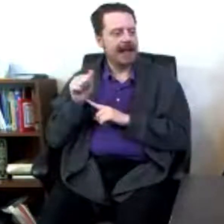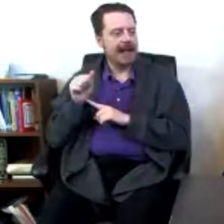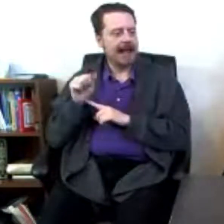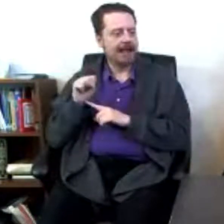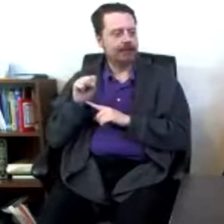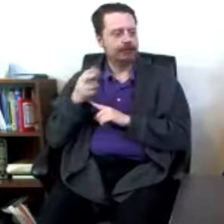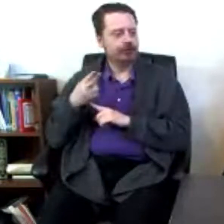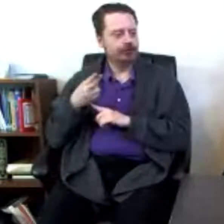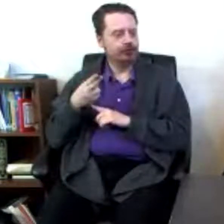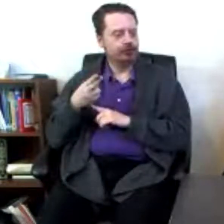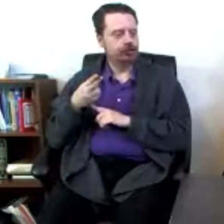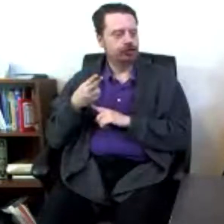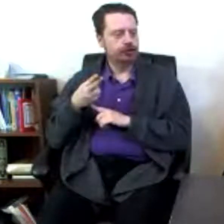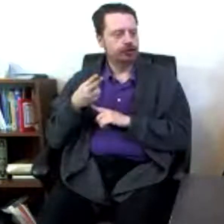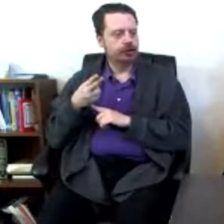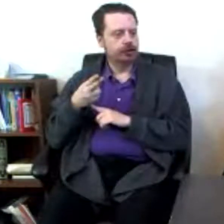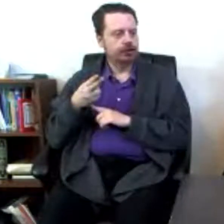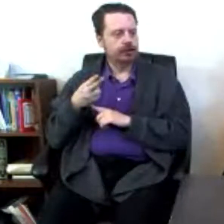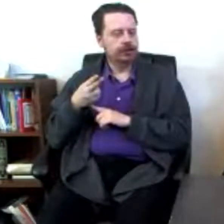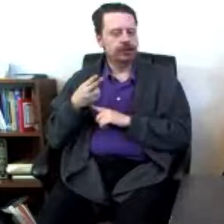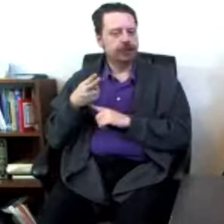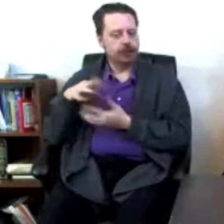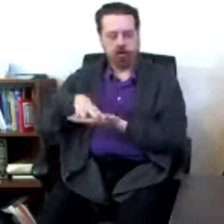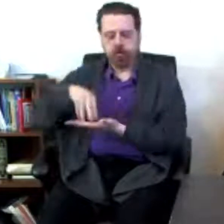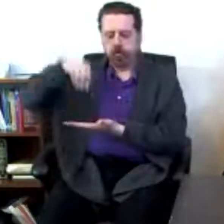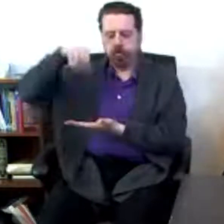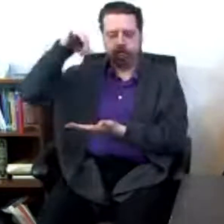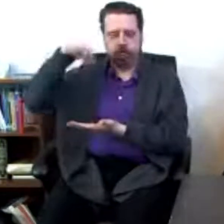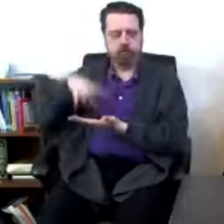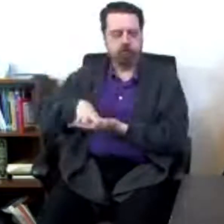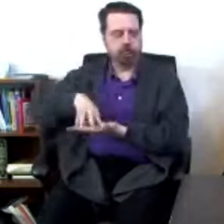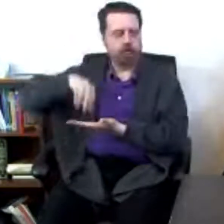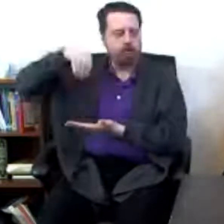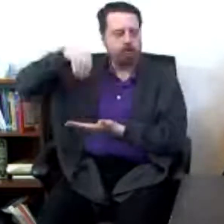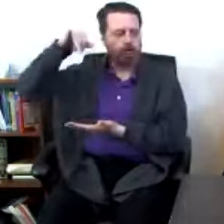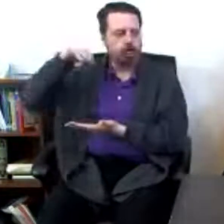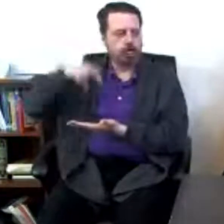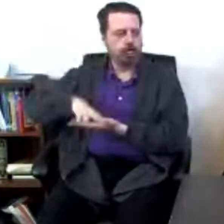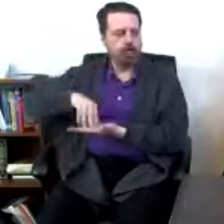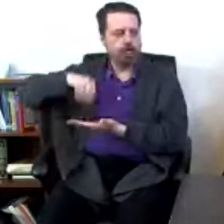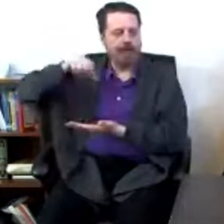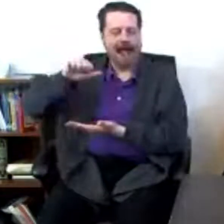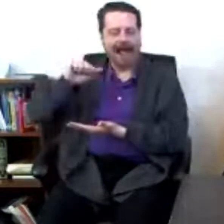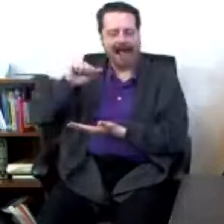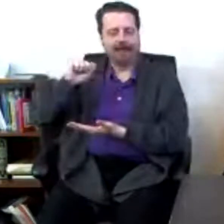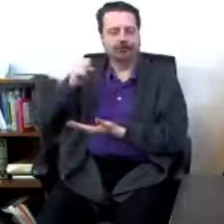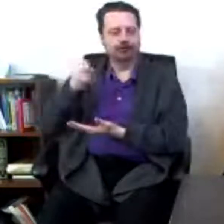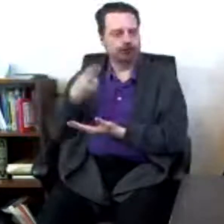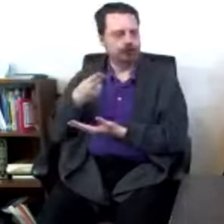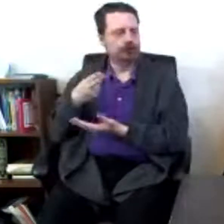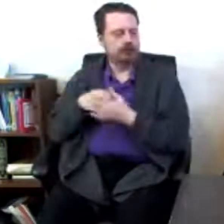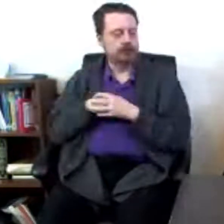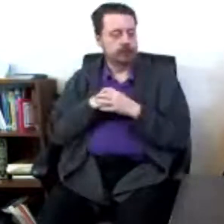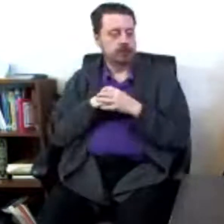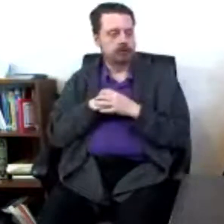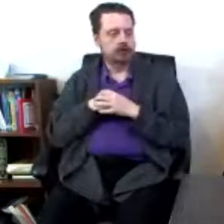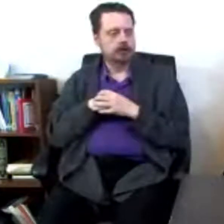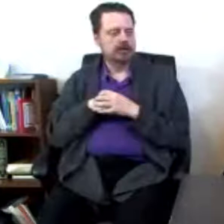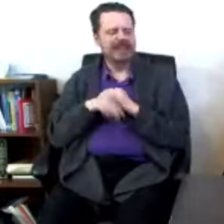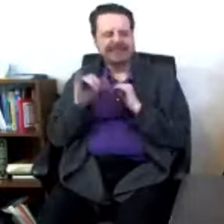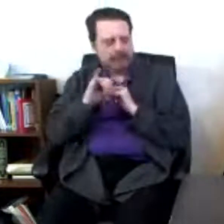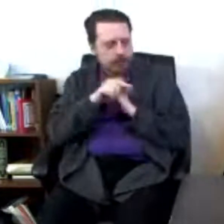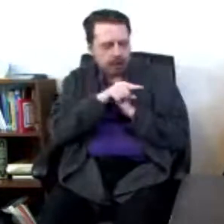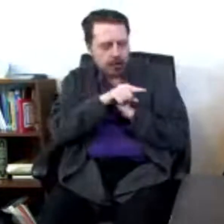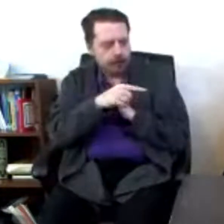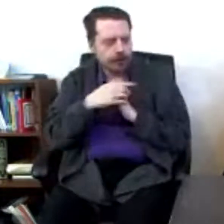You know when you burn the coal and there's ash that comes out of it? So